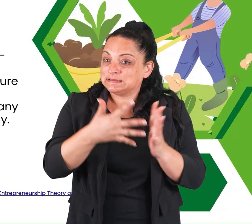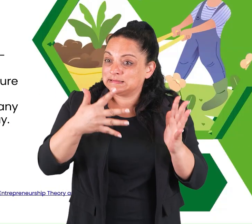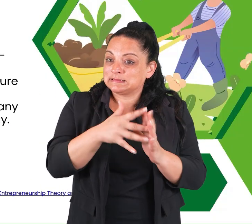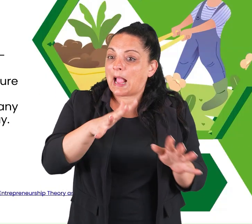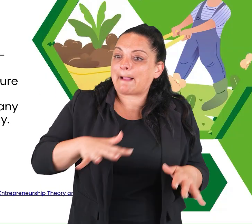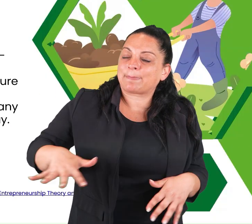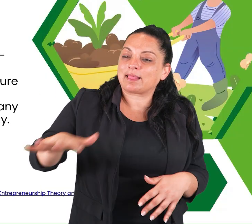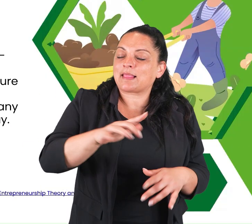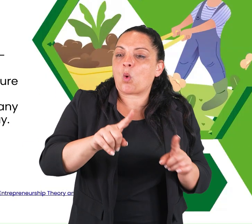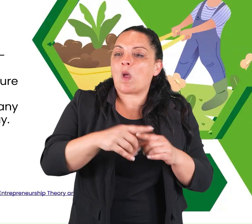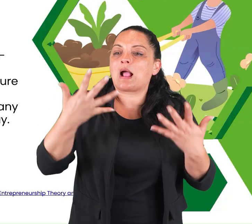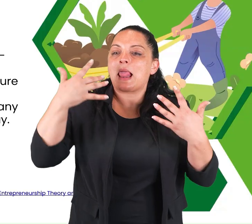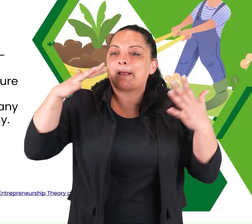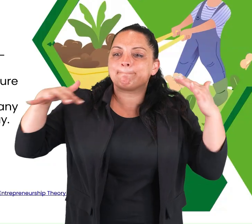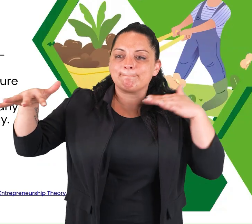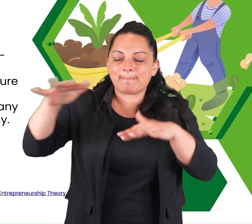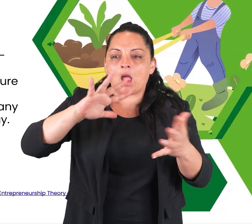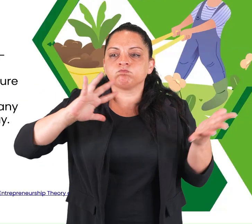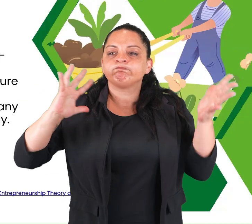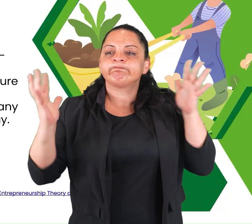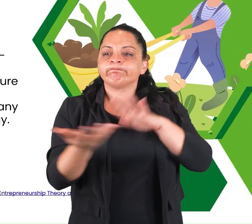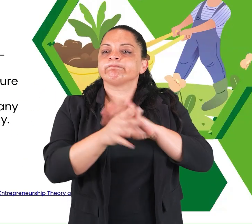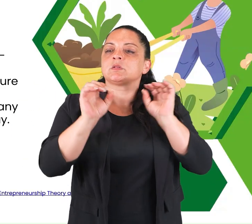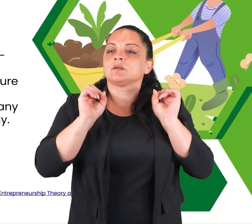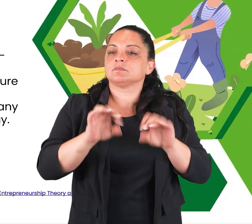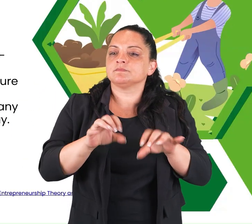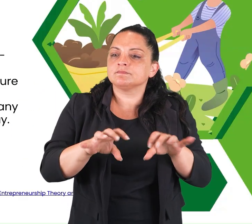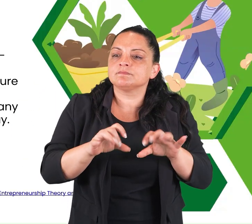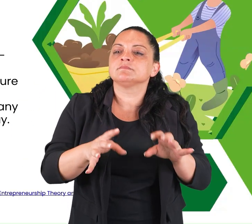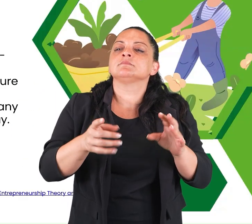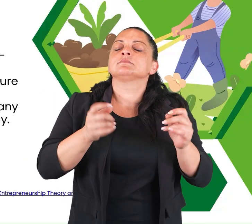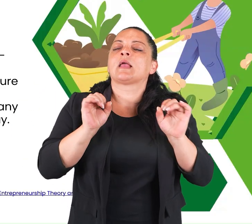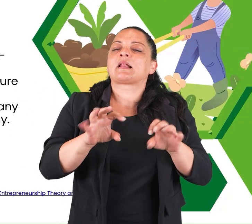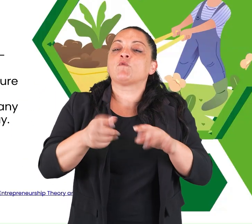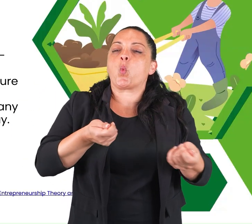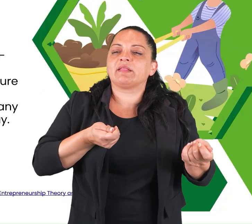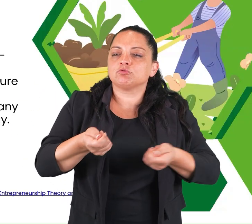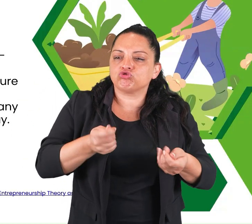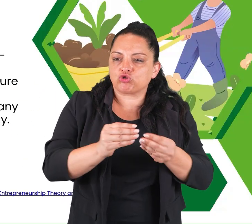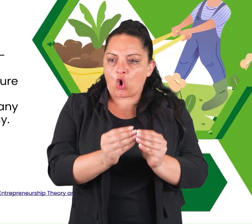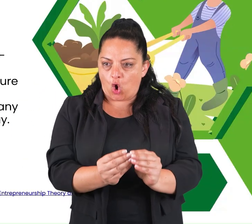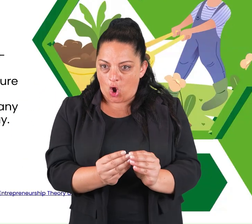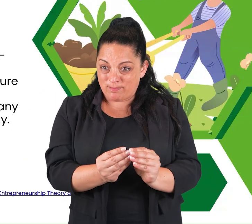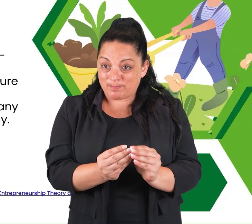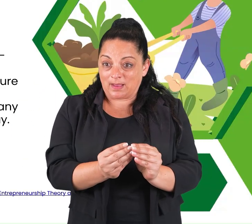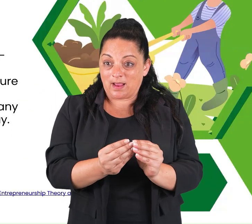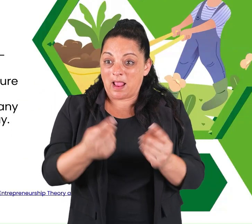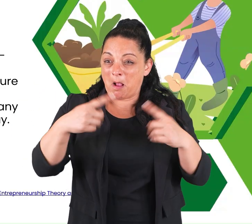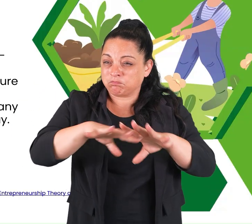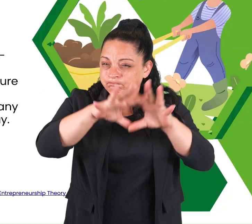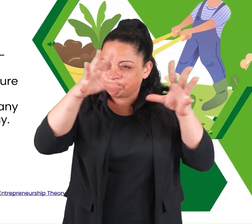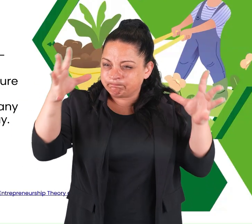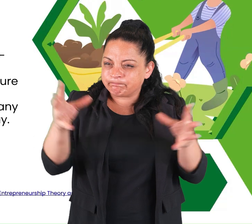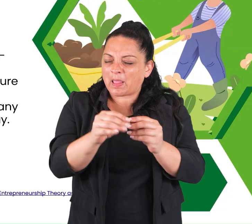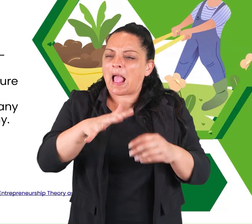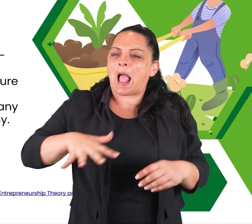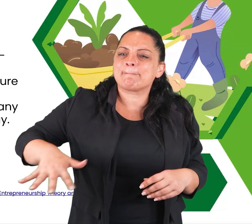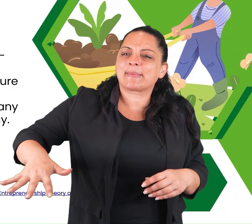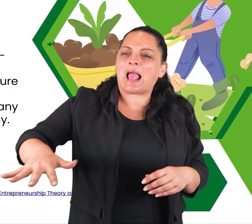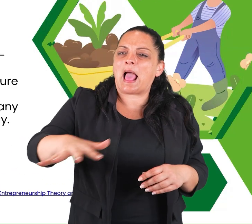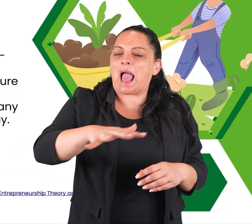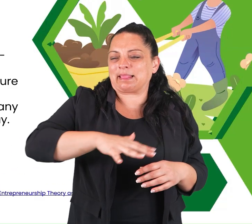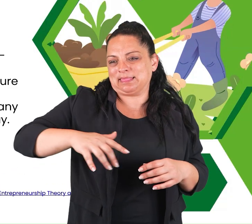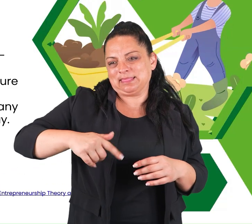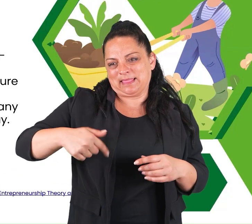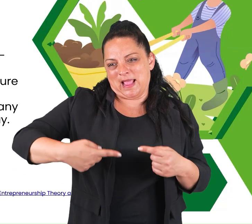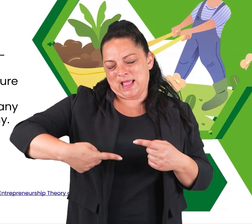such as climate change, pollution, waste management, and all these kind of things that affect our